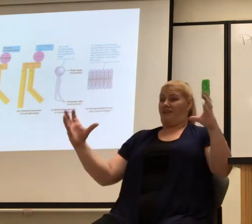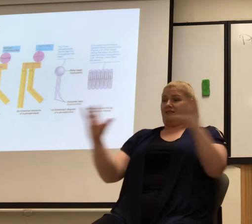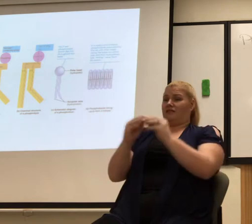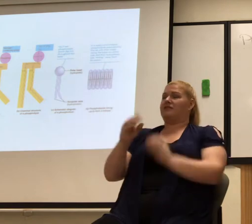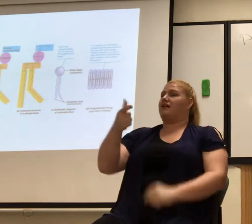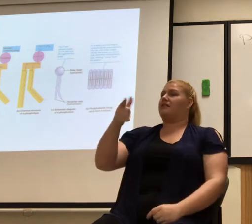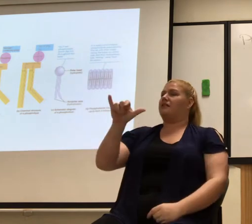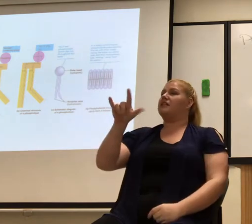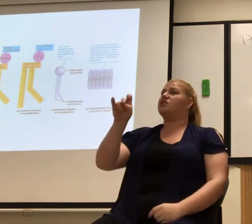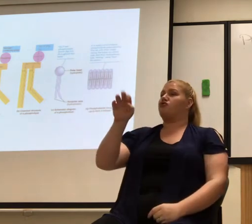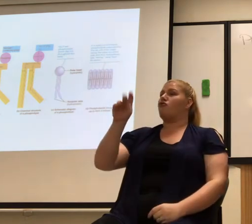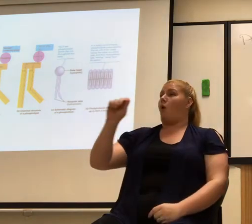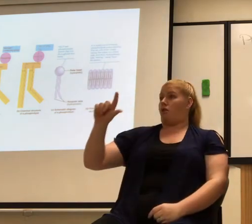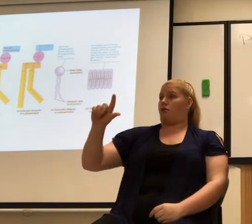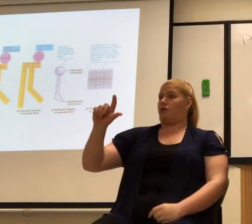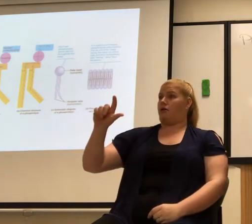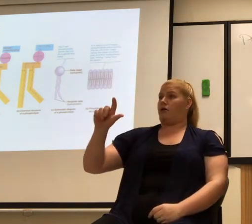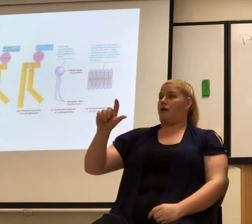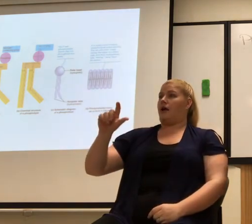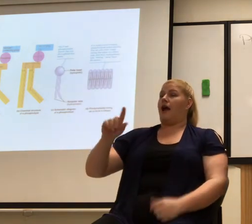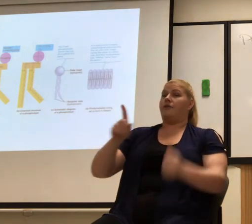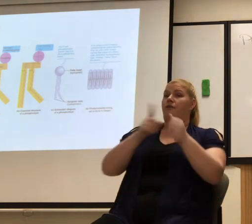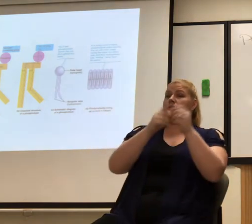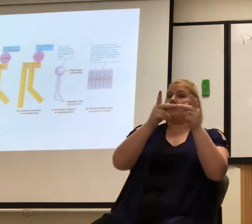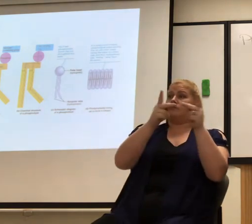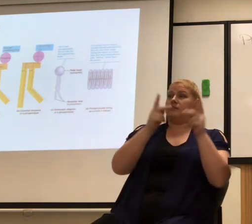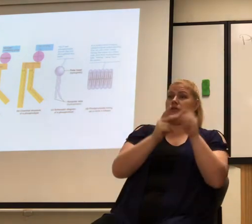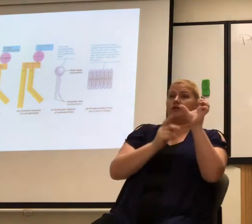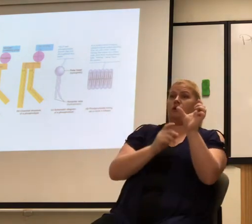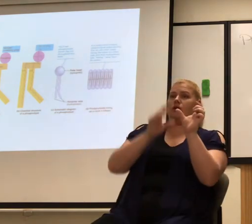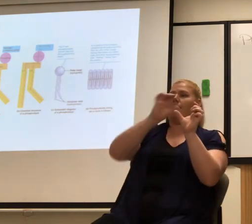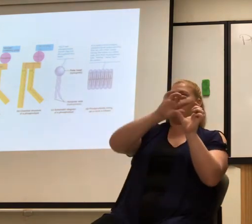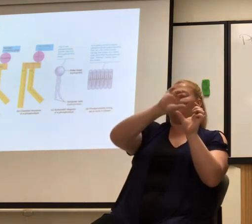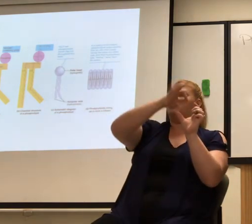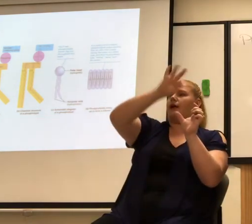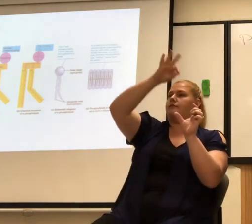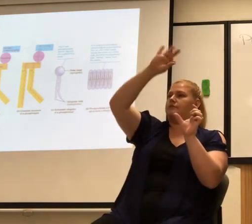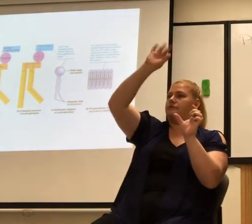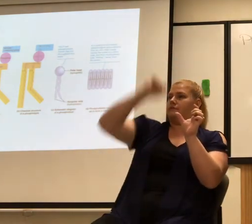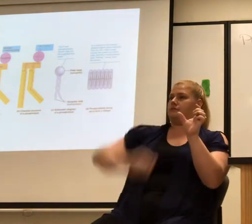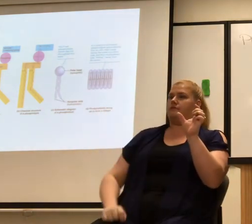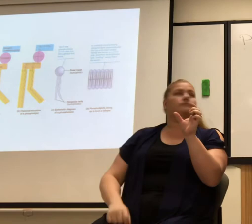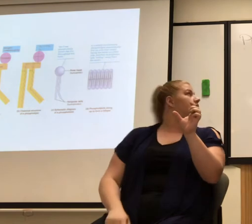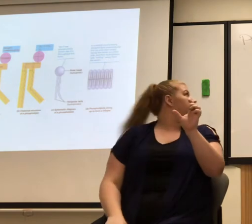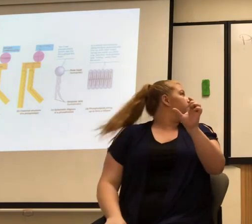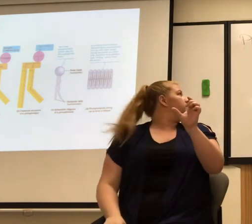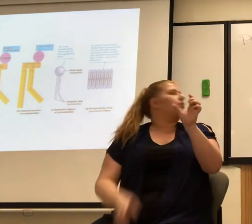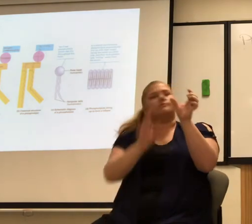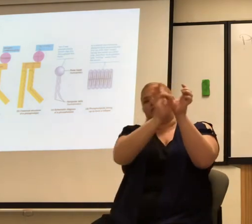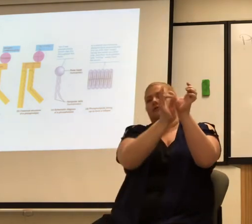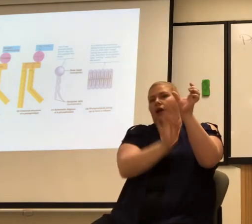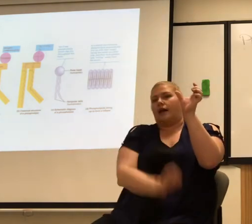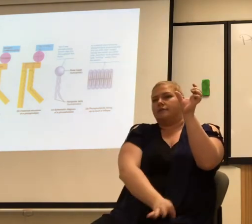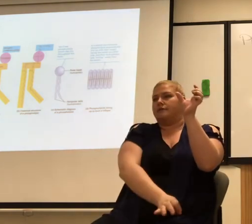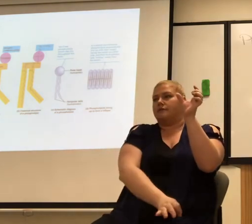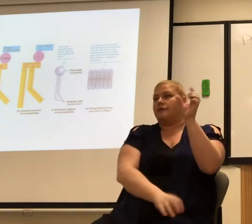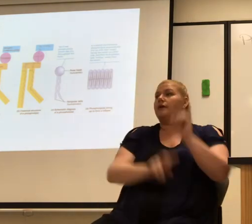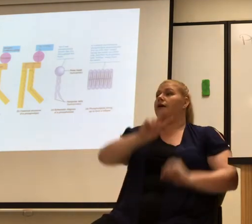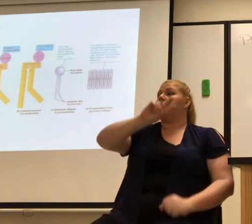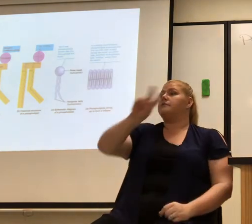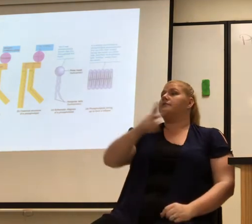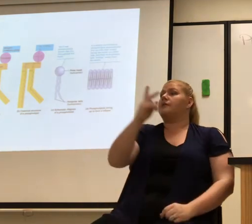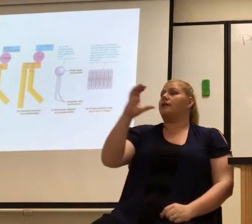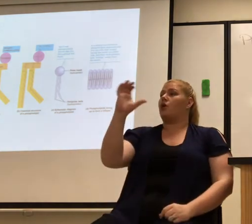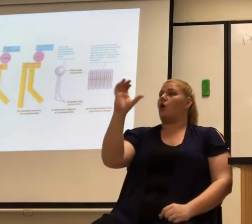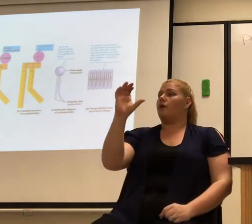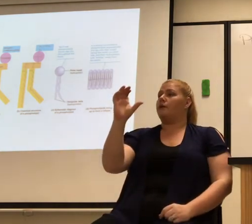And at each of the first two positions, you have a hydrocarbon chain, our fatty acid. And the second carbon position, they